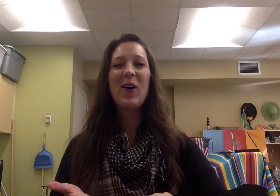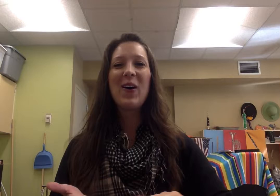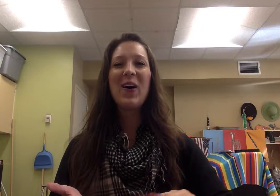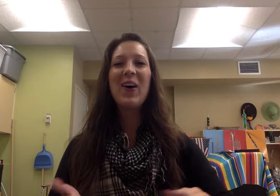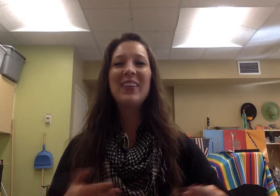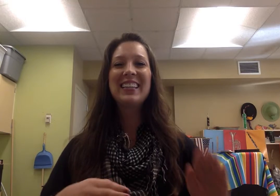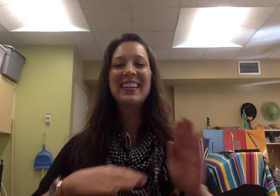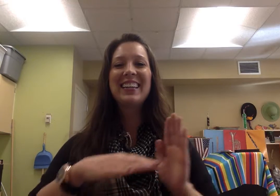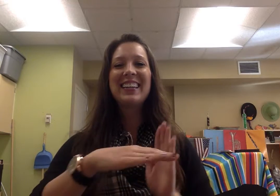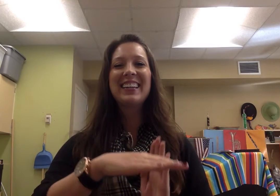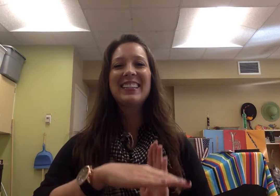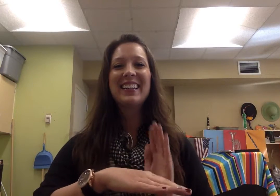holy